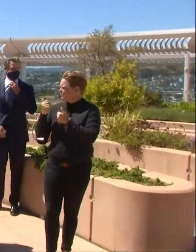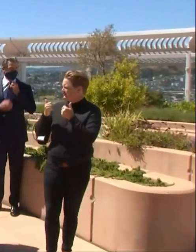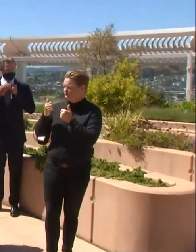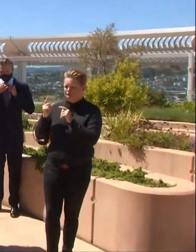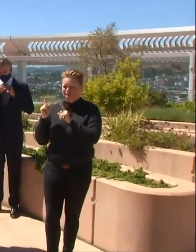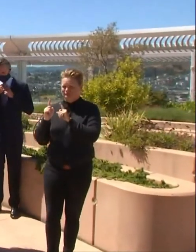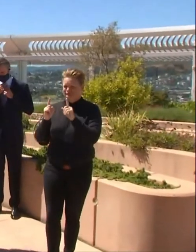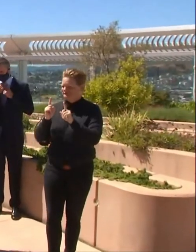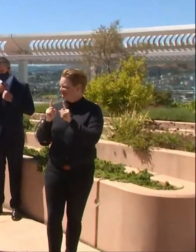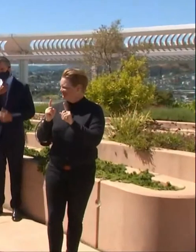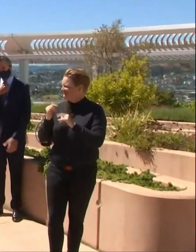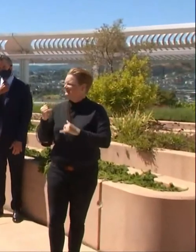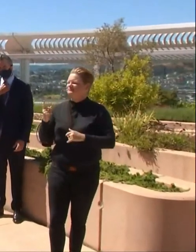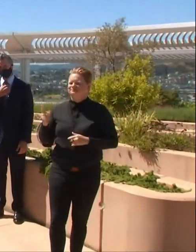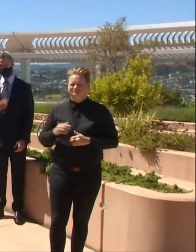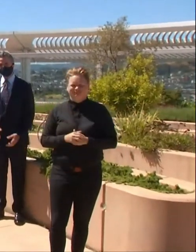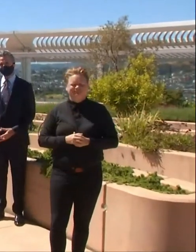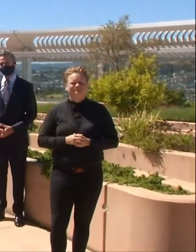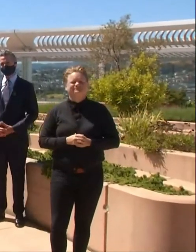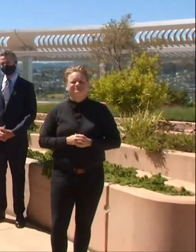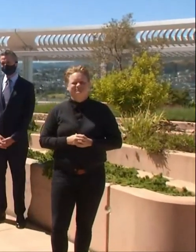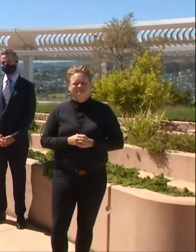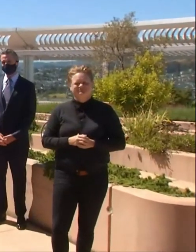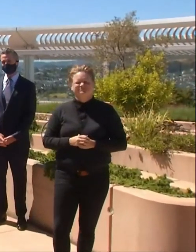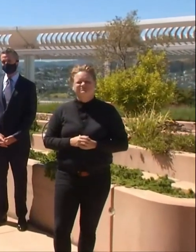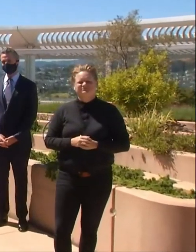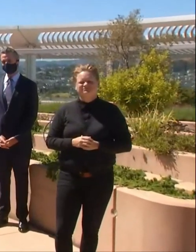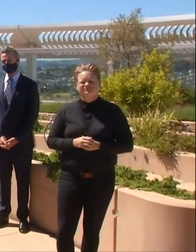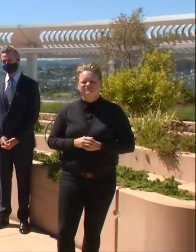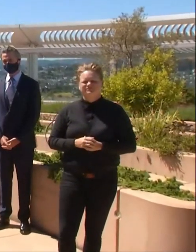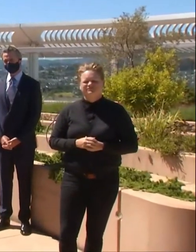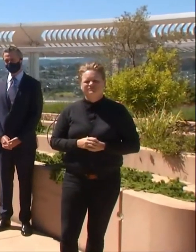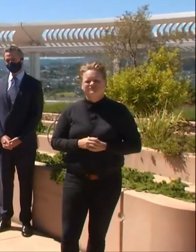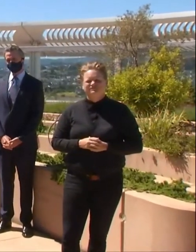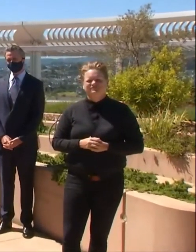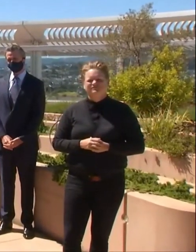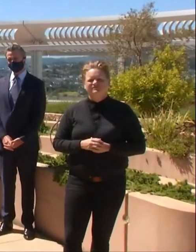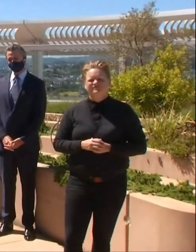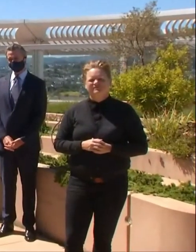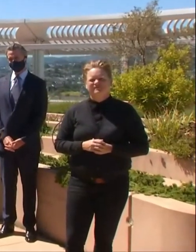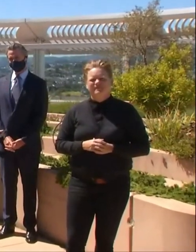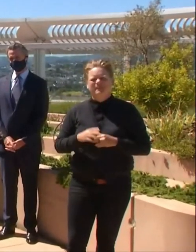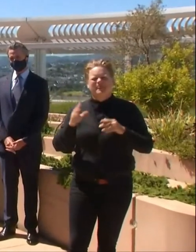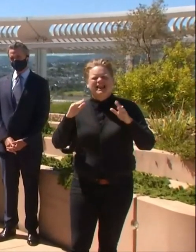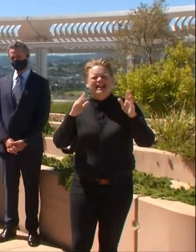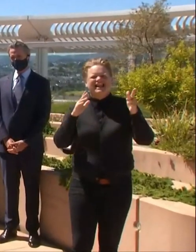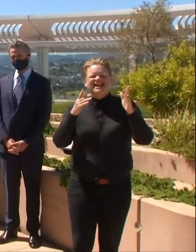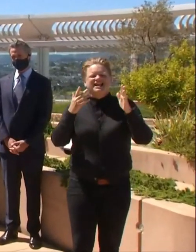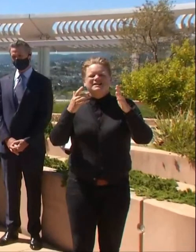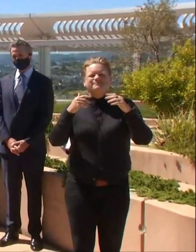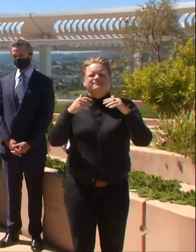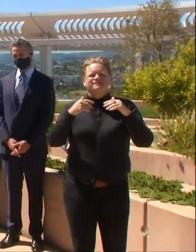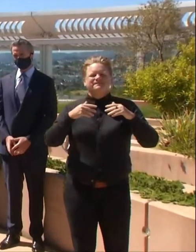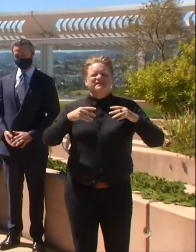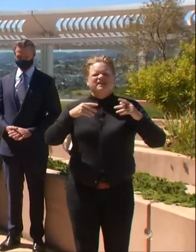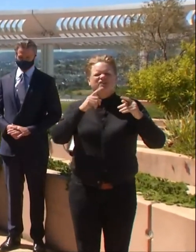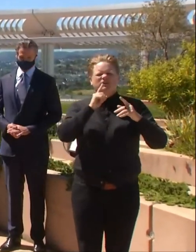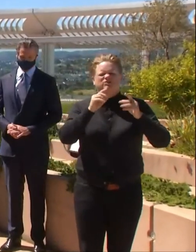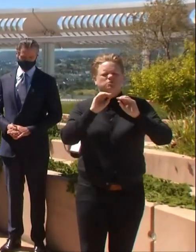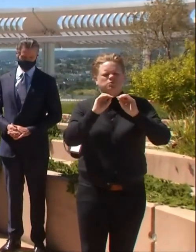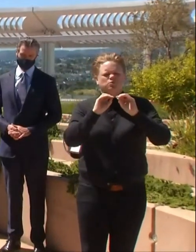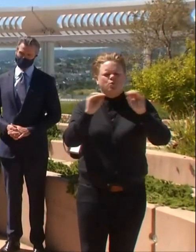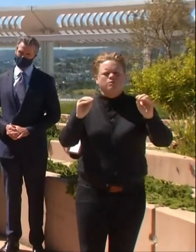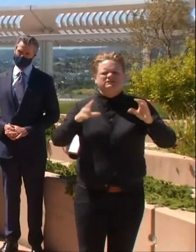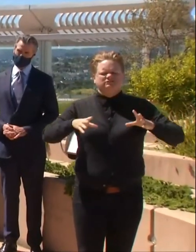We got our expert here. You know, there's no panacea for gun violence, especially in a country where we have porous